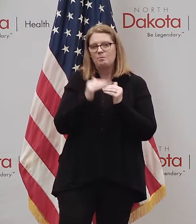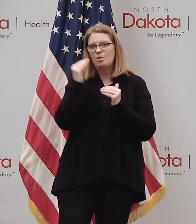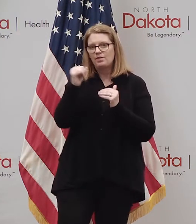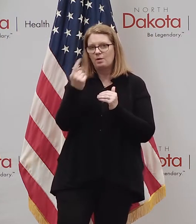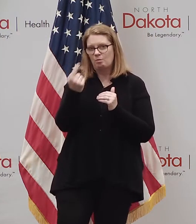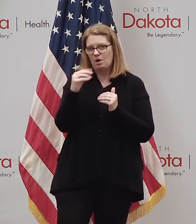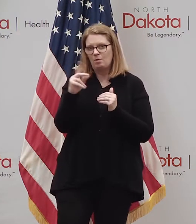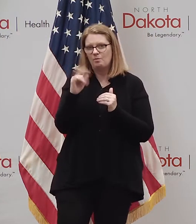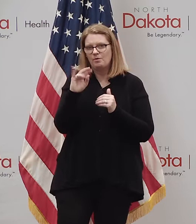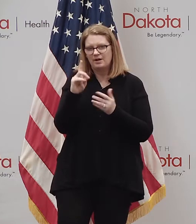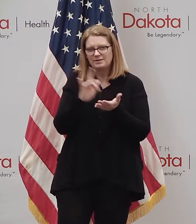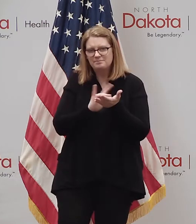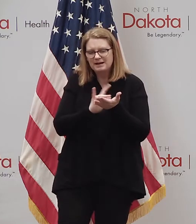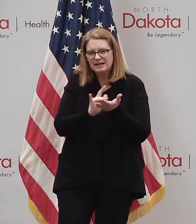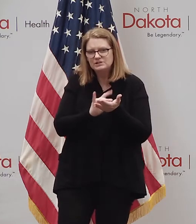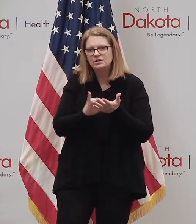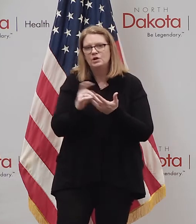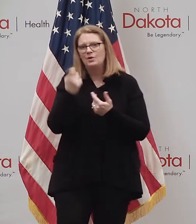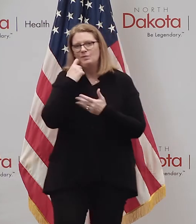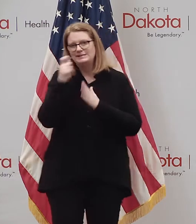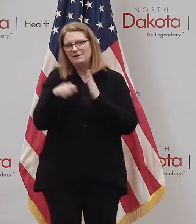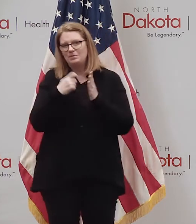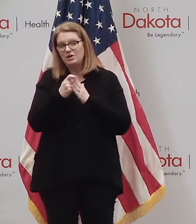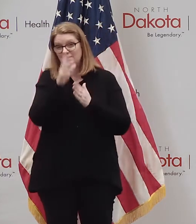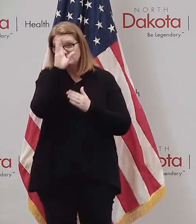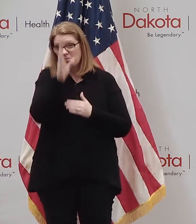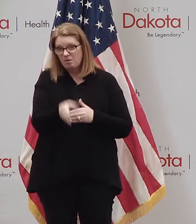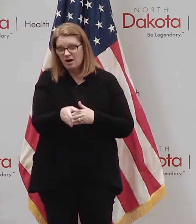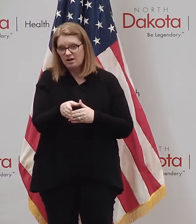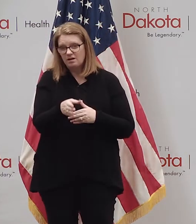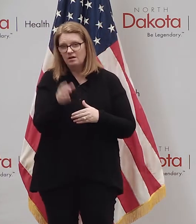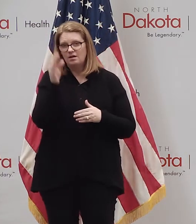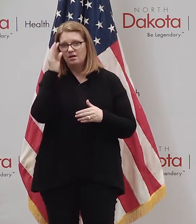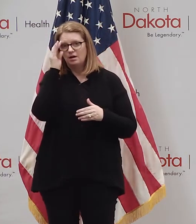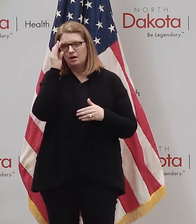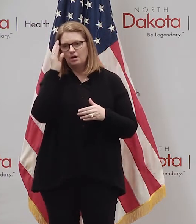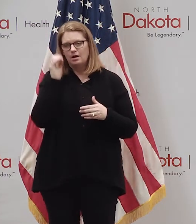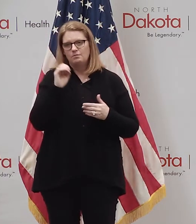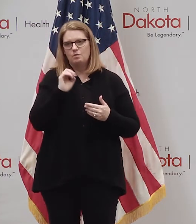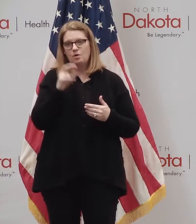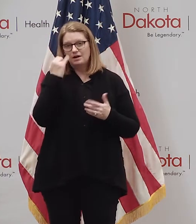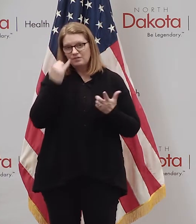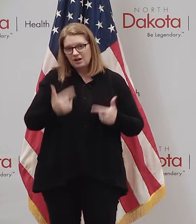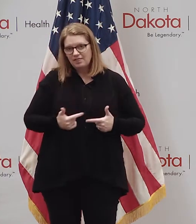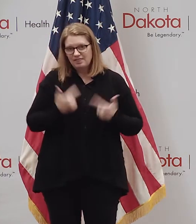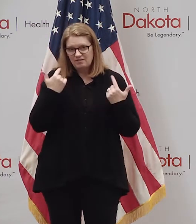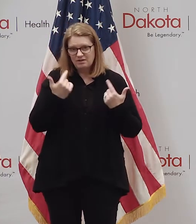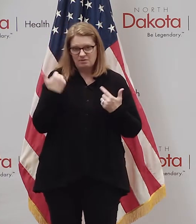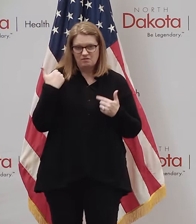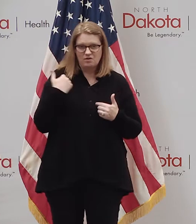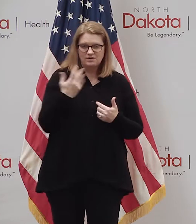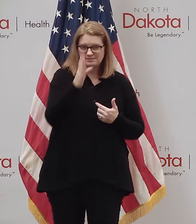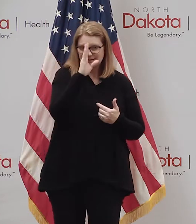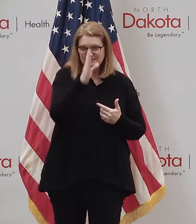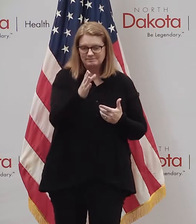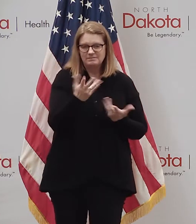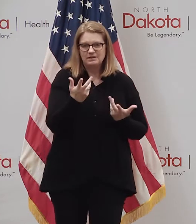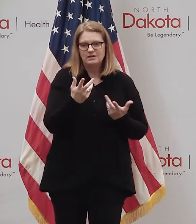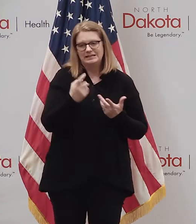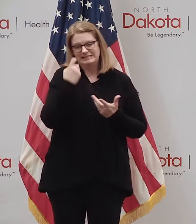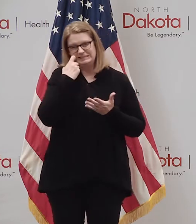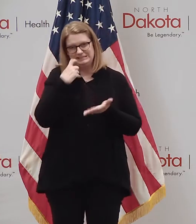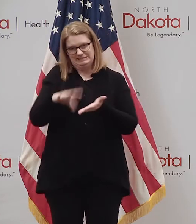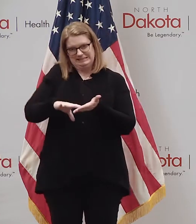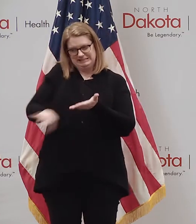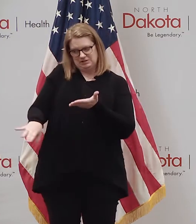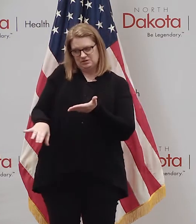opioid medication, people with a recent period of sobriety, or if they were living clean and sober, or individuals discharged from treatment